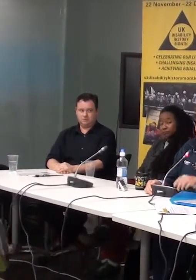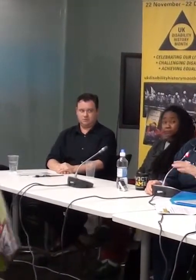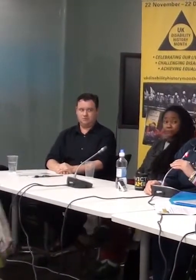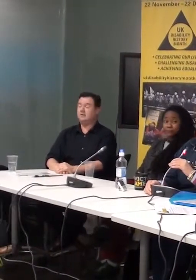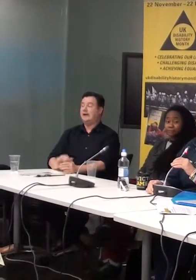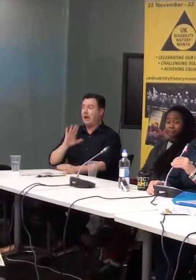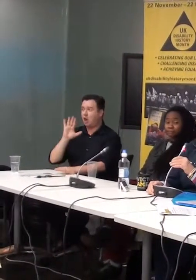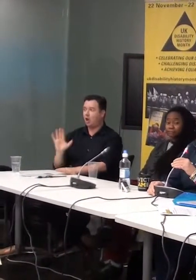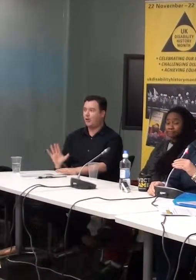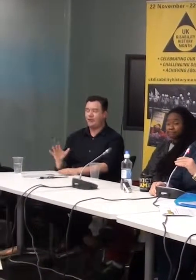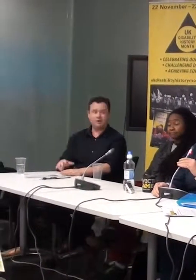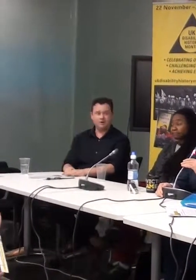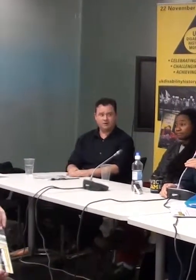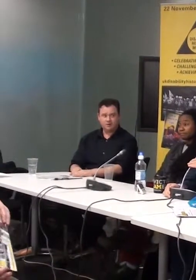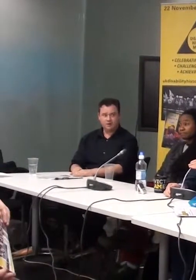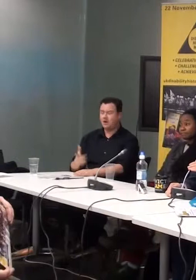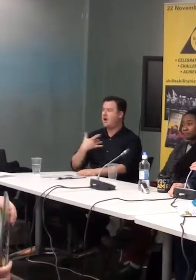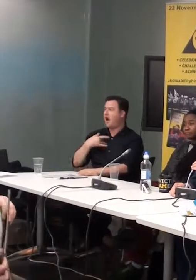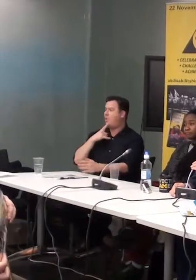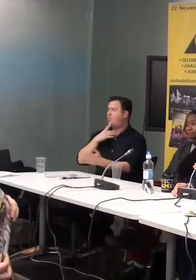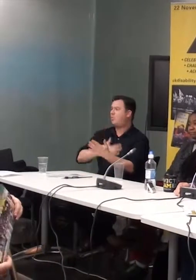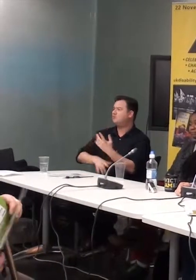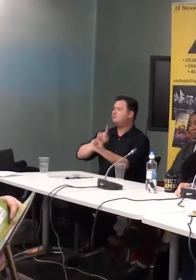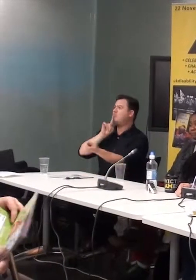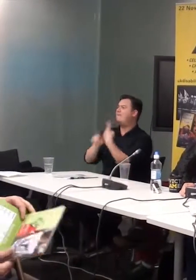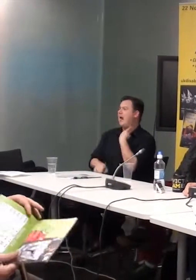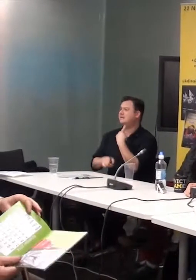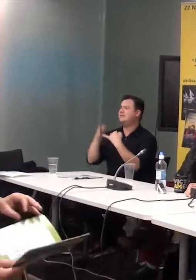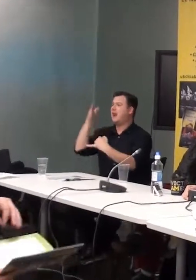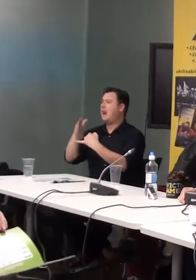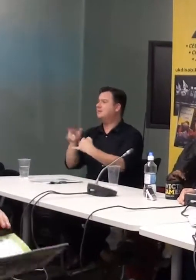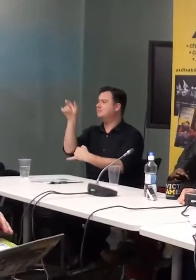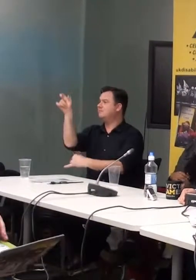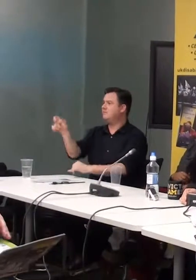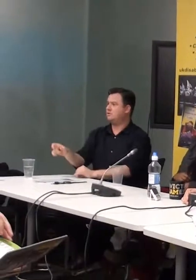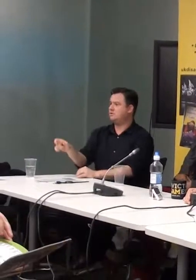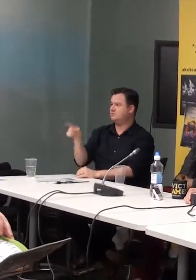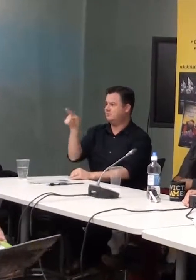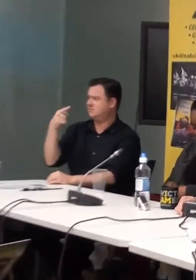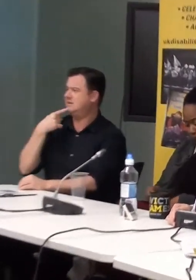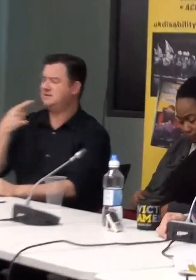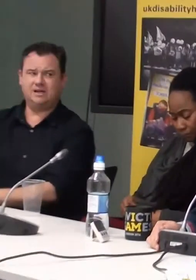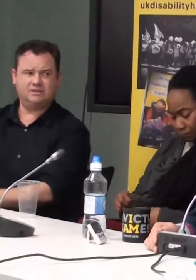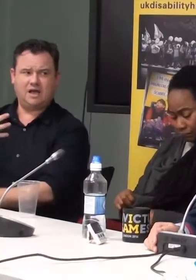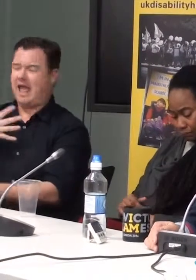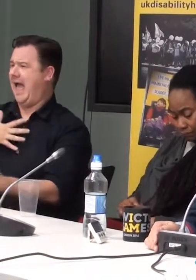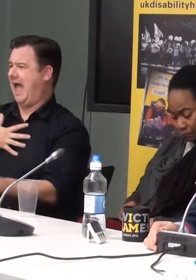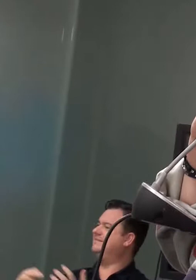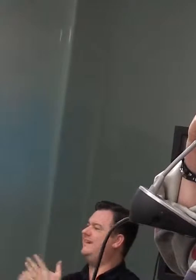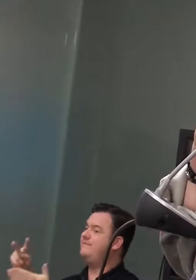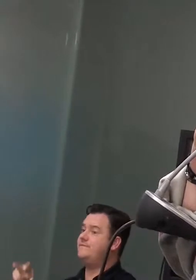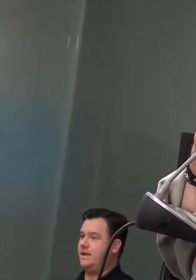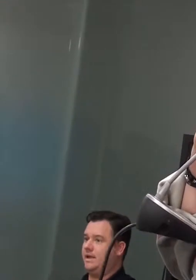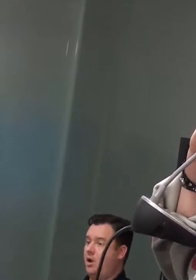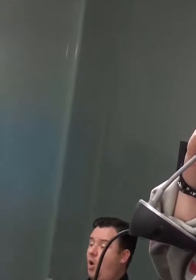Hello. Could I just reply to the last gentleman who spoke, saying that he wanted to know how we were going to reverse what's going on